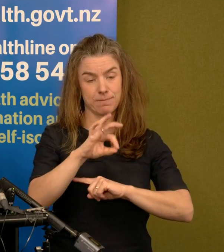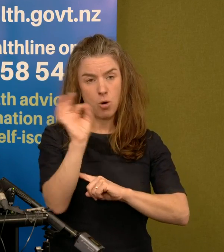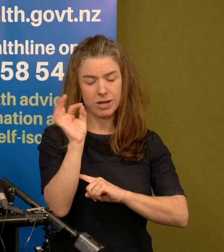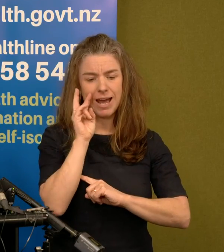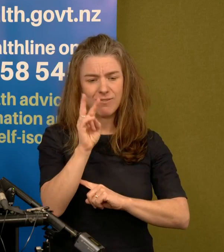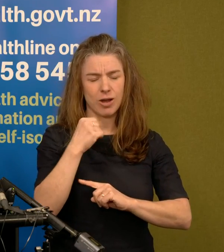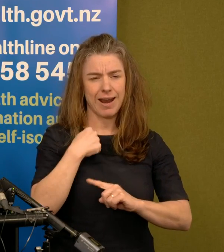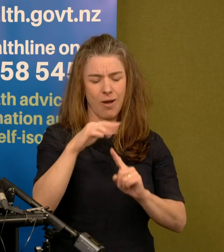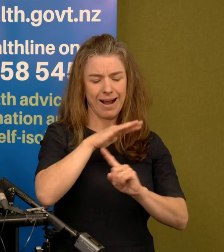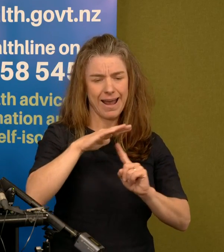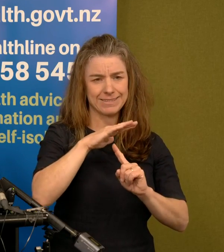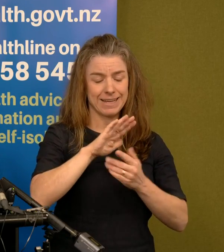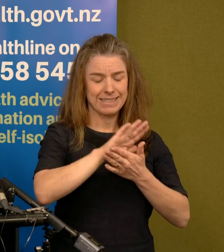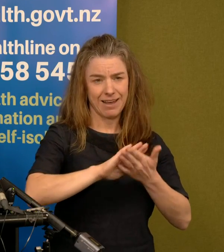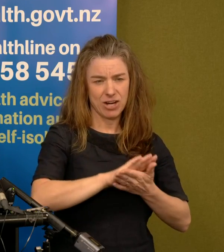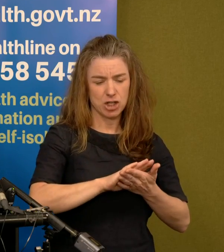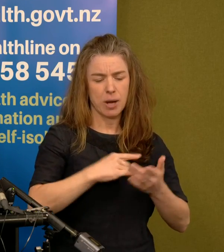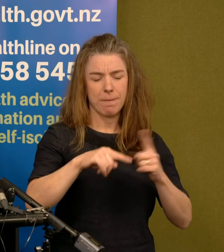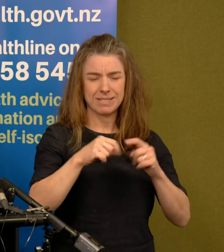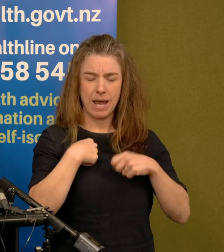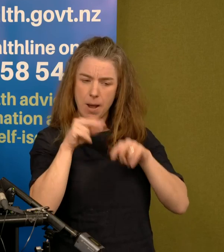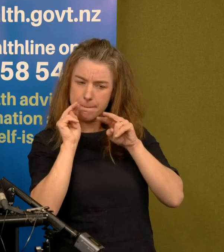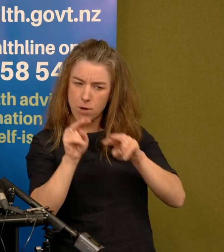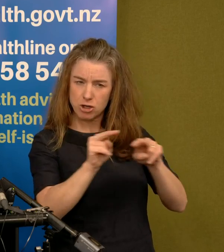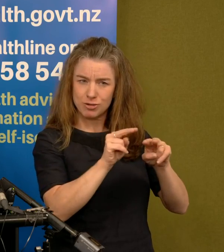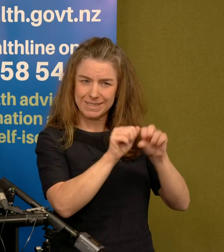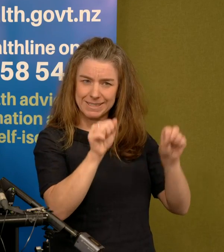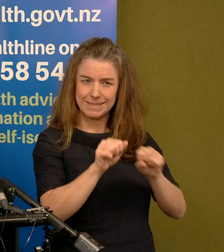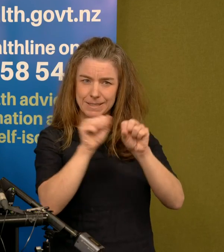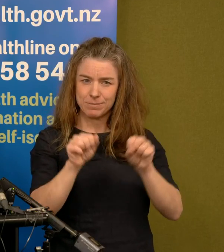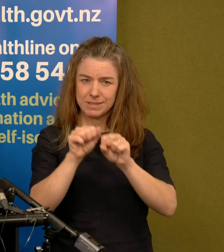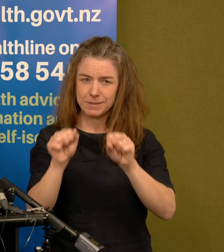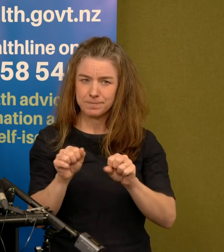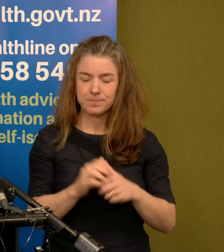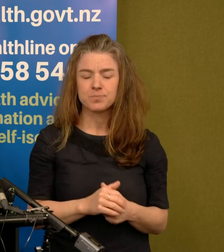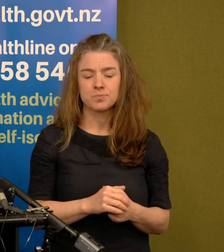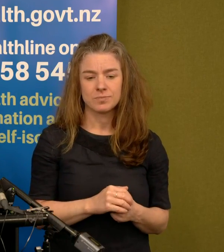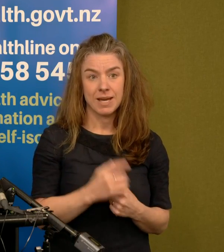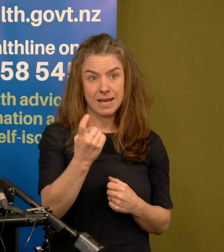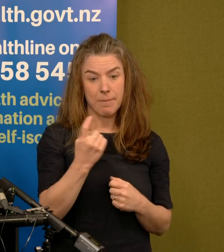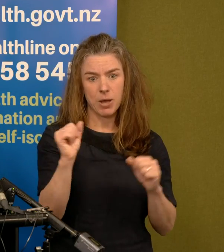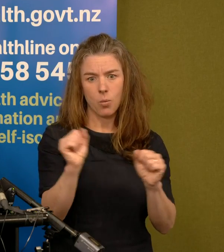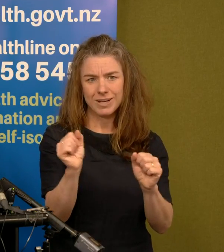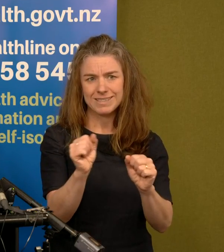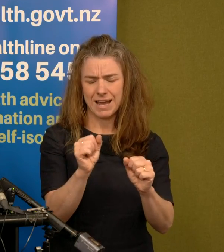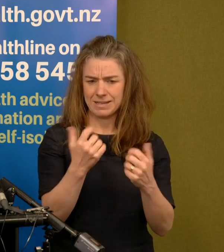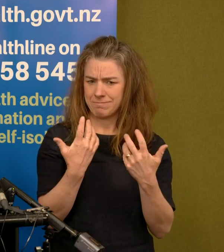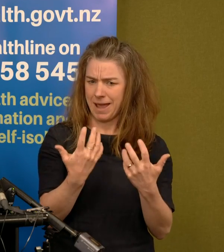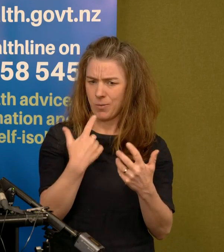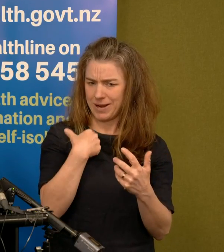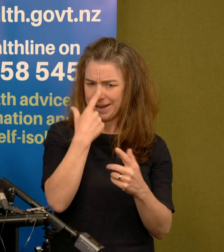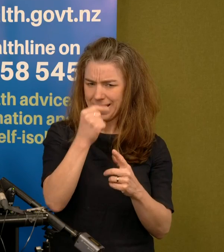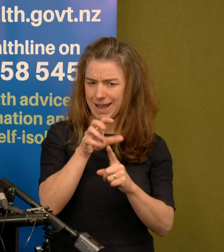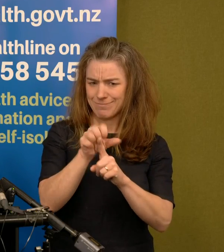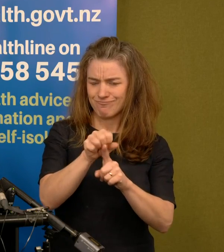our surveillance systems to look at how we might detect COVID-19 as we head into the winter. We have existing